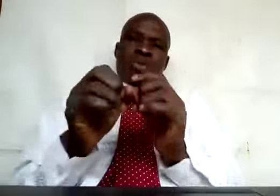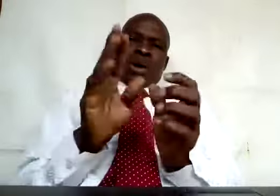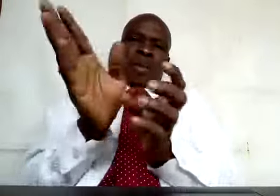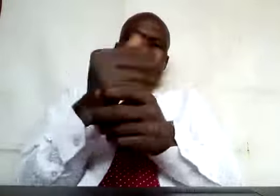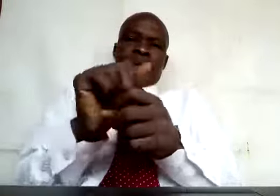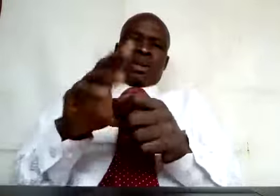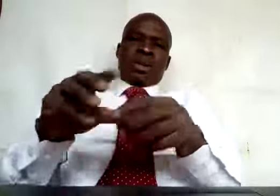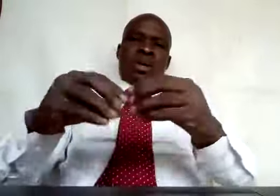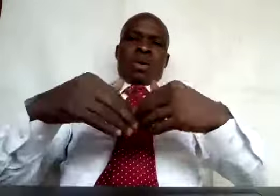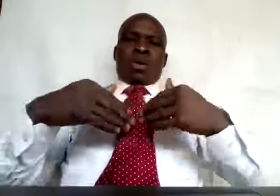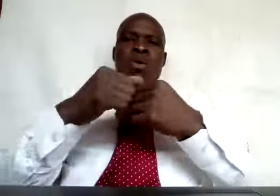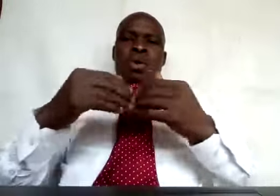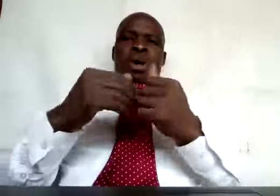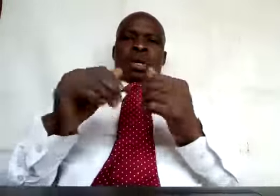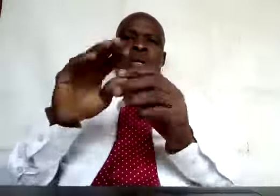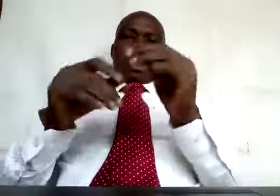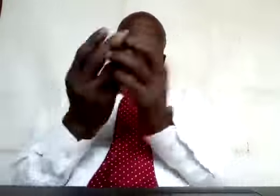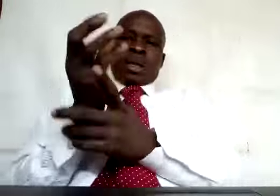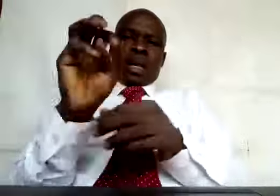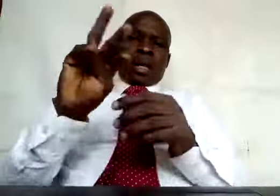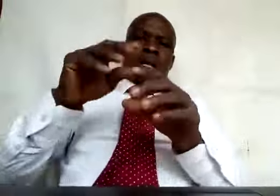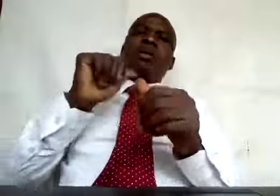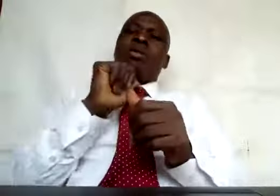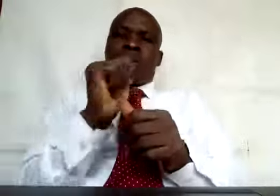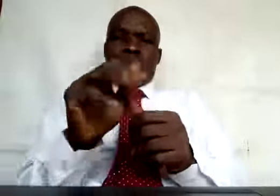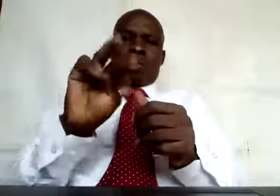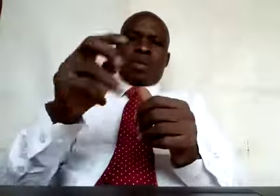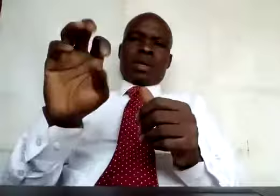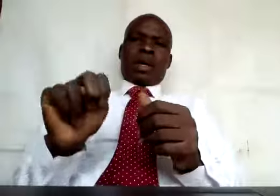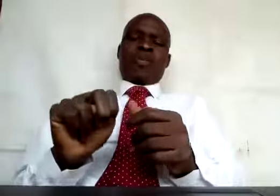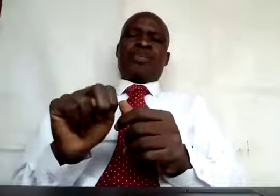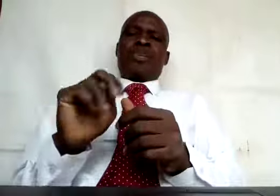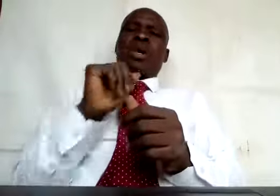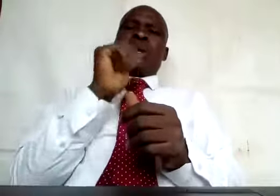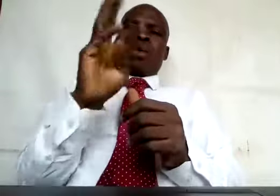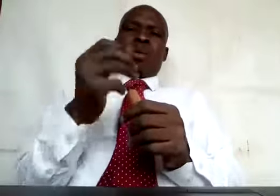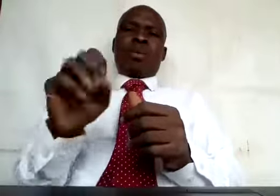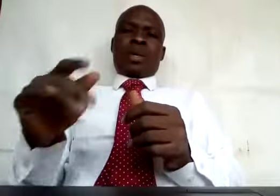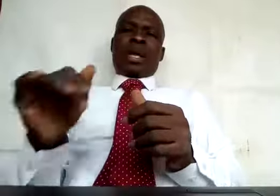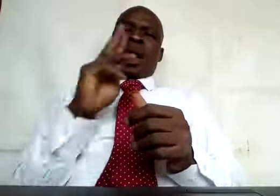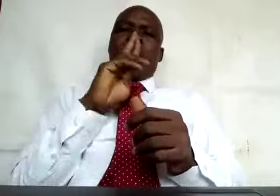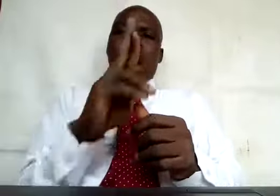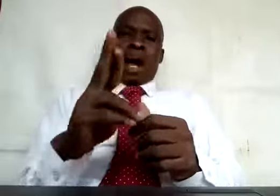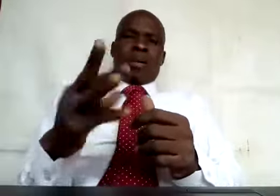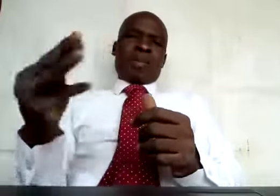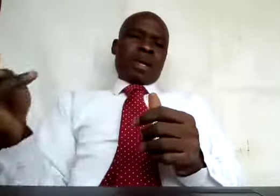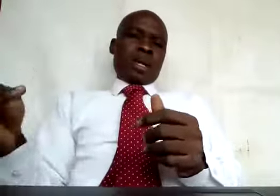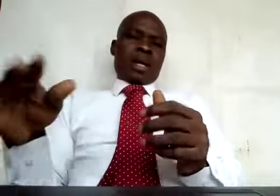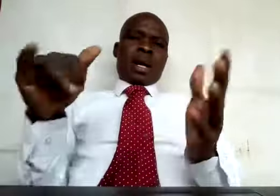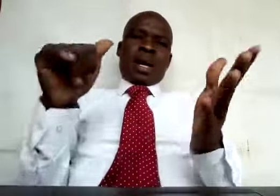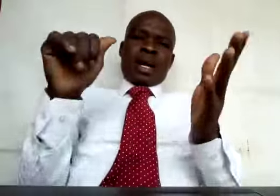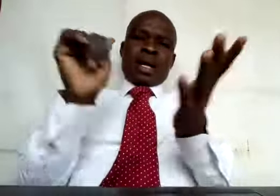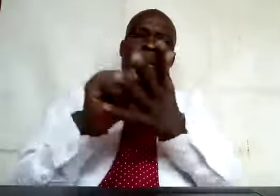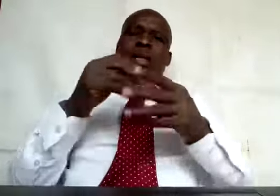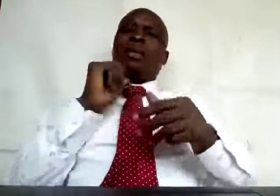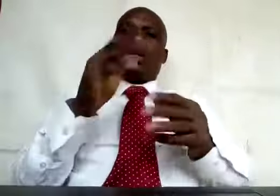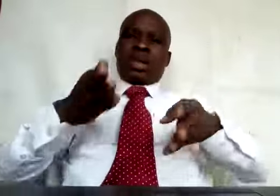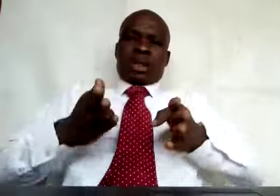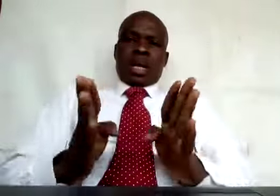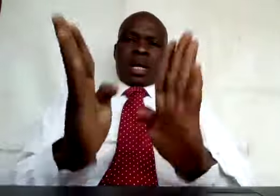of entirely non-metals. Non-metals are substances that will not allow electricity to pass